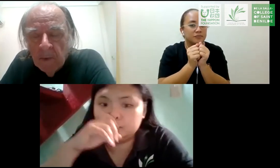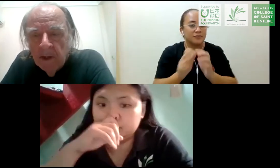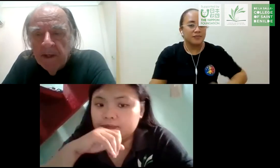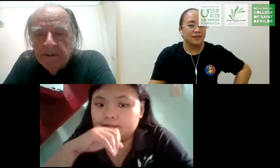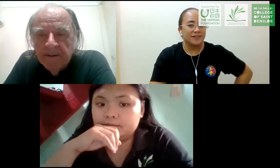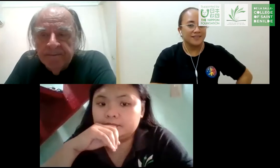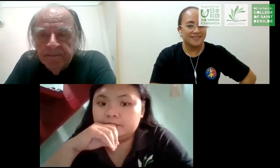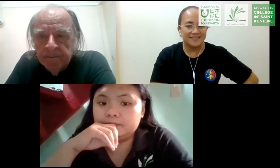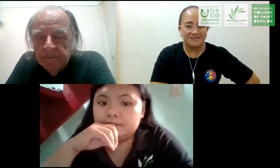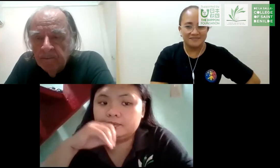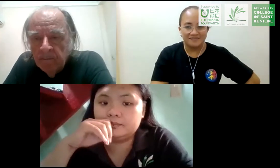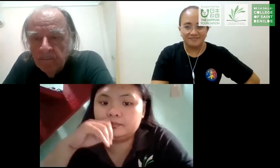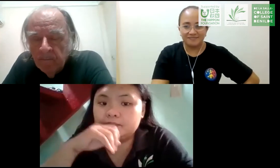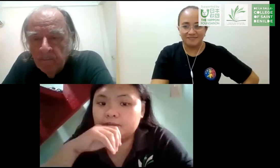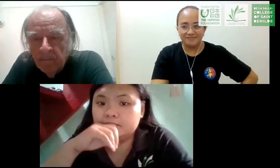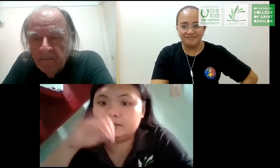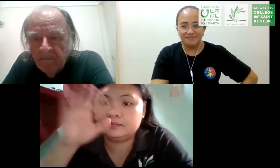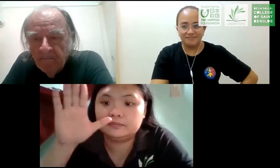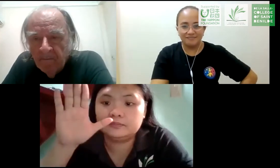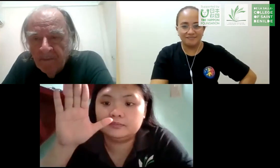Jasmine. Yes,